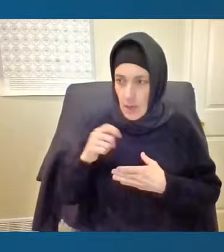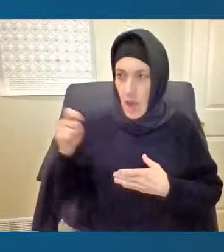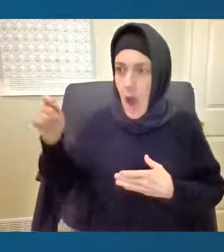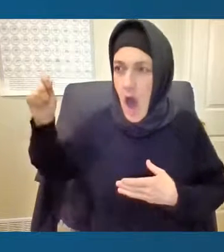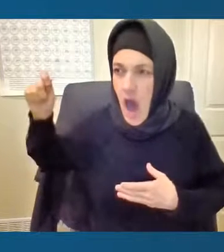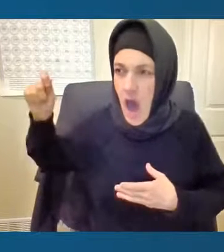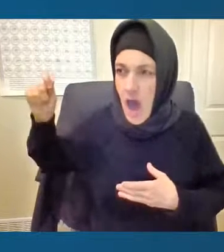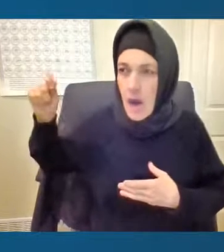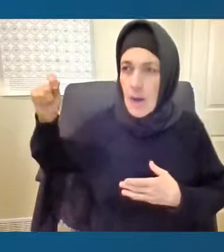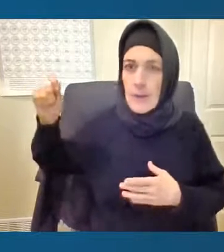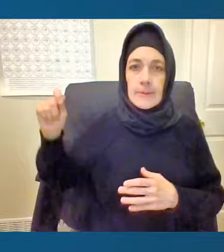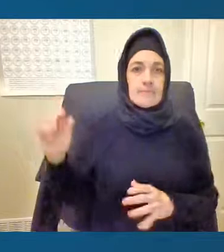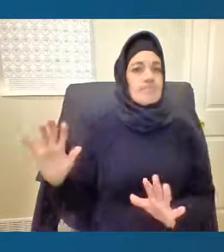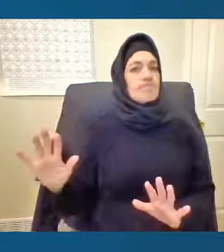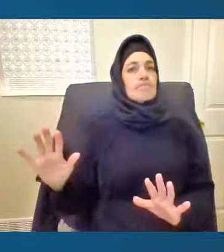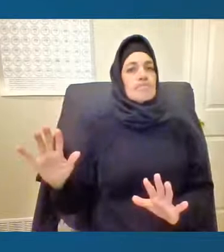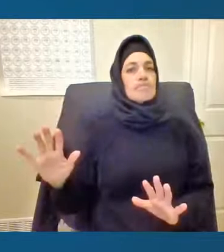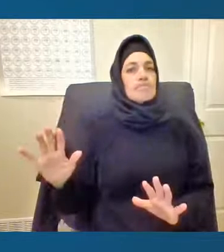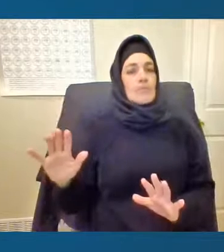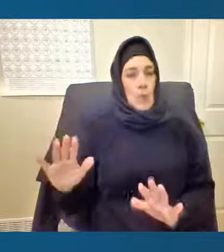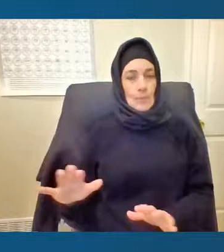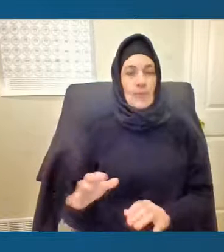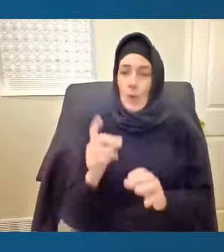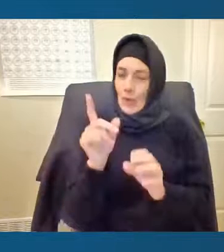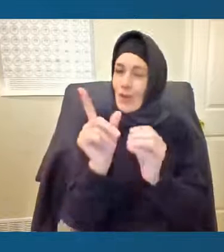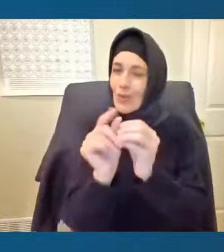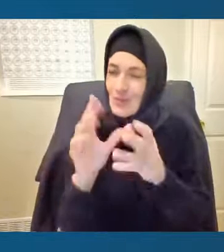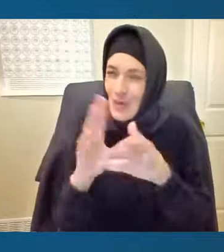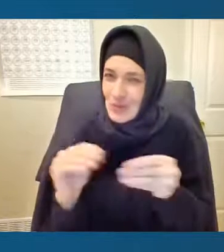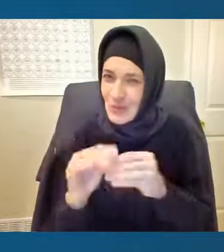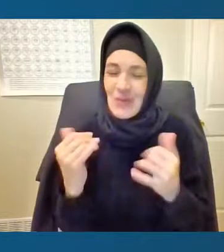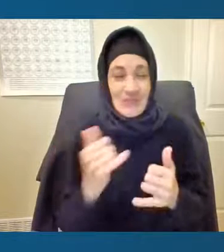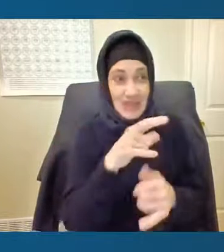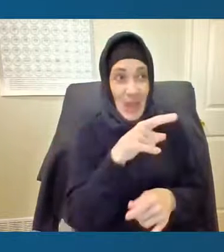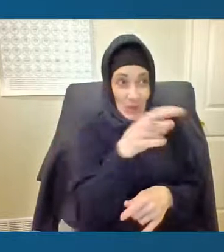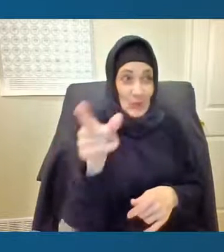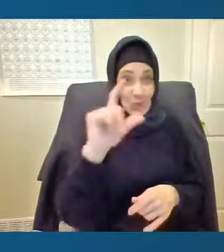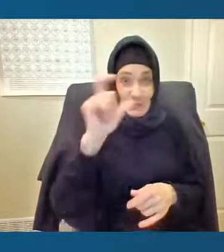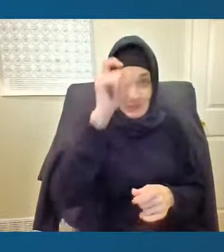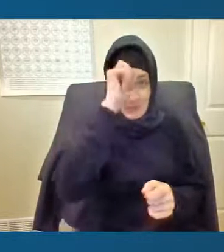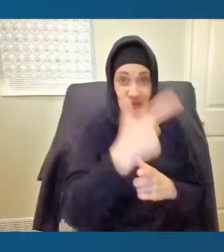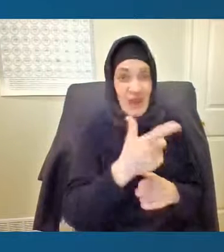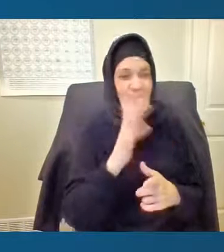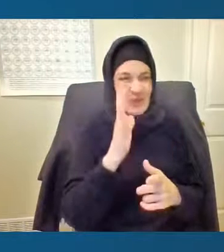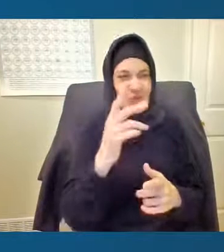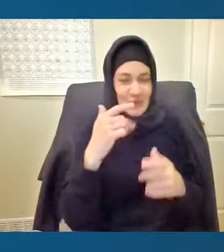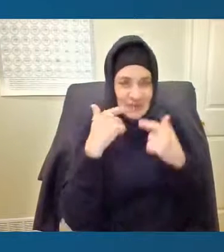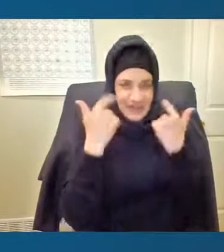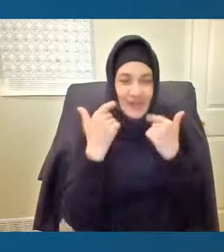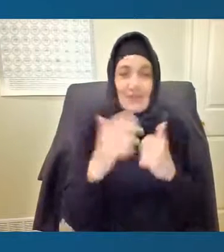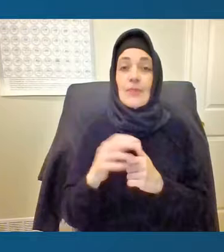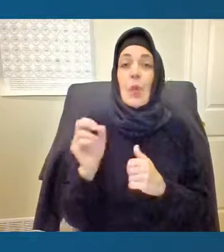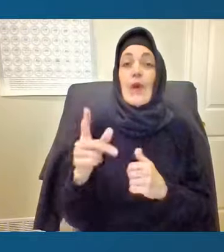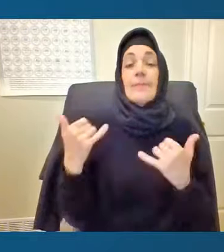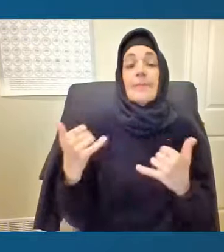story? So this is going to be funny to the brothers. There was a time when the mahars, you know, mahar, the dowry money was